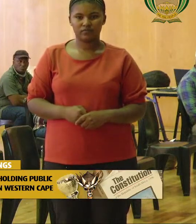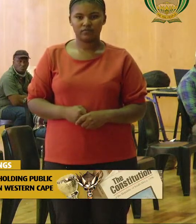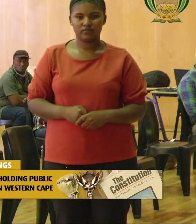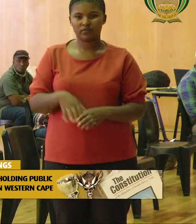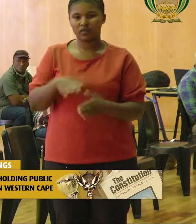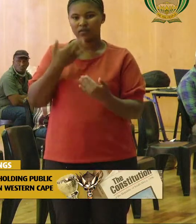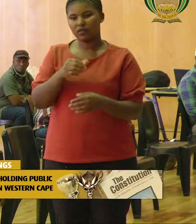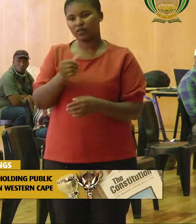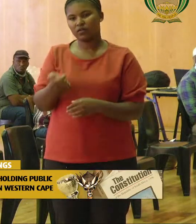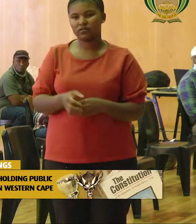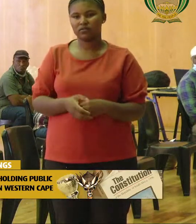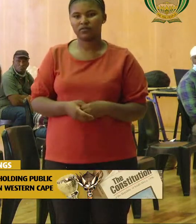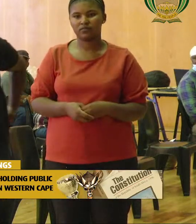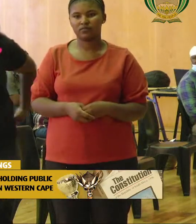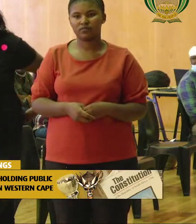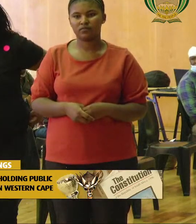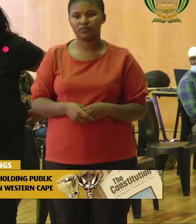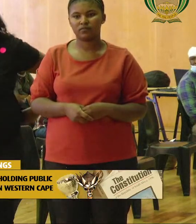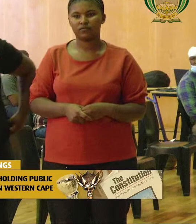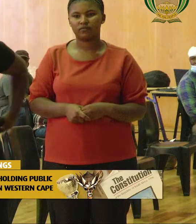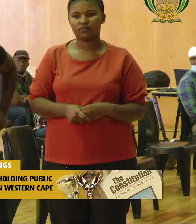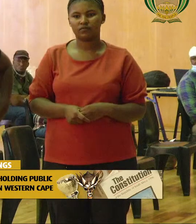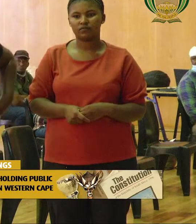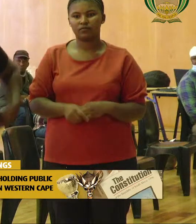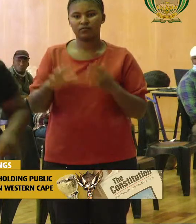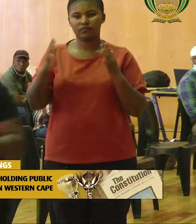Thank you. Next.